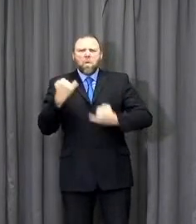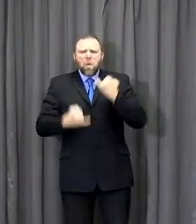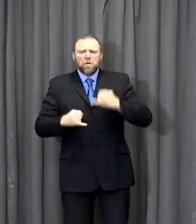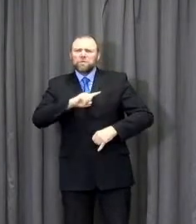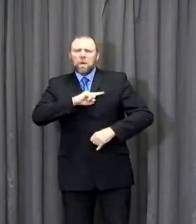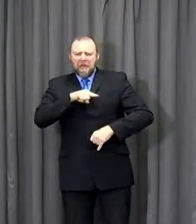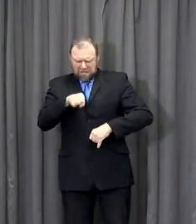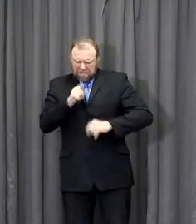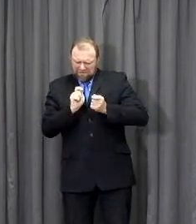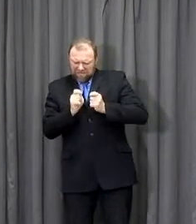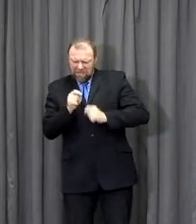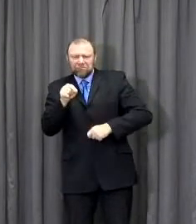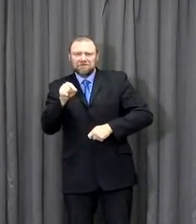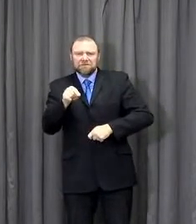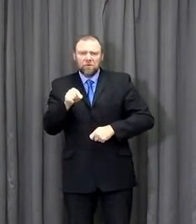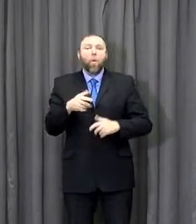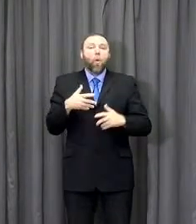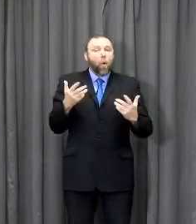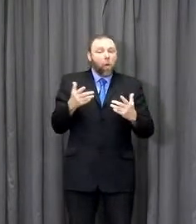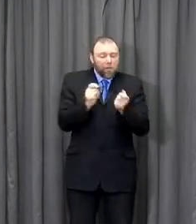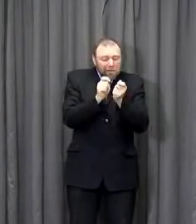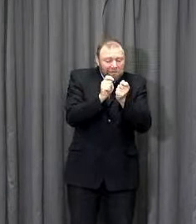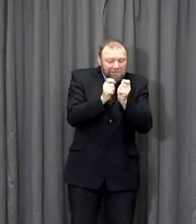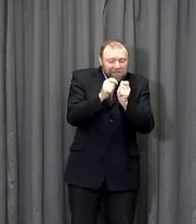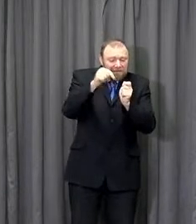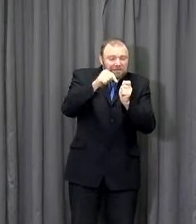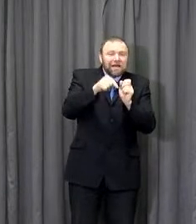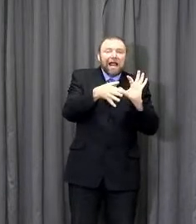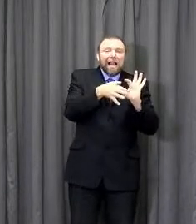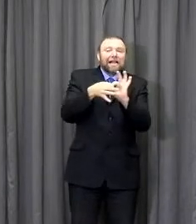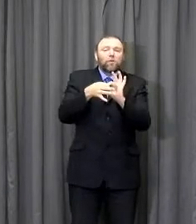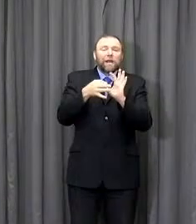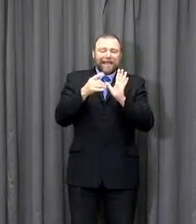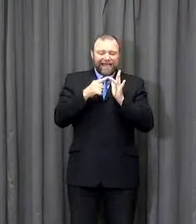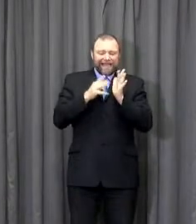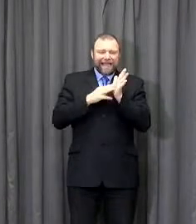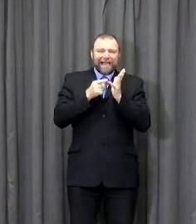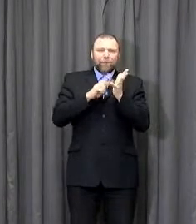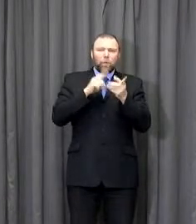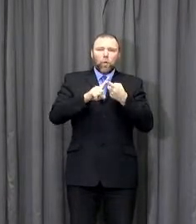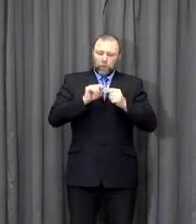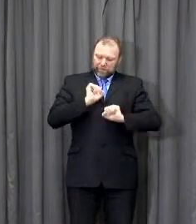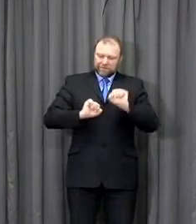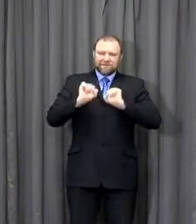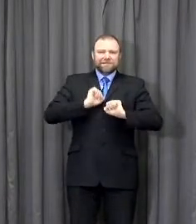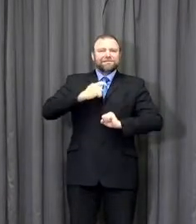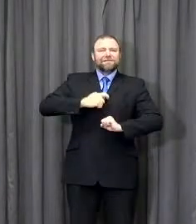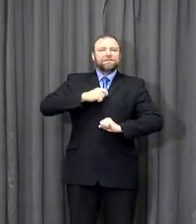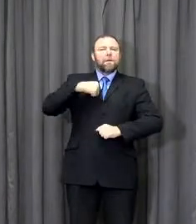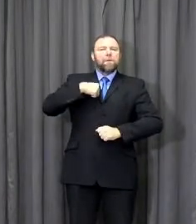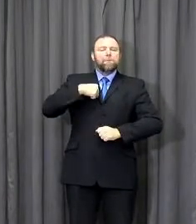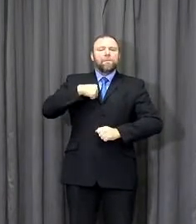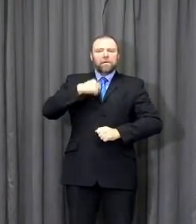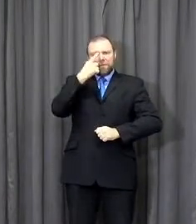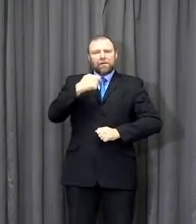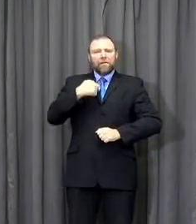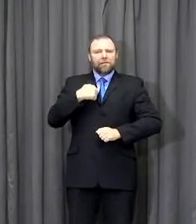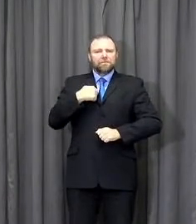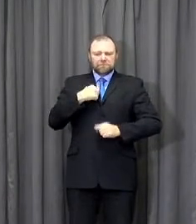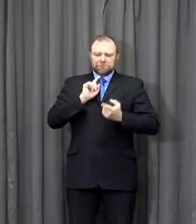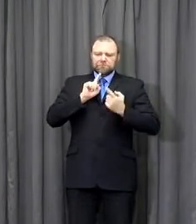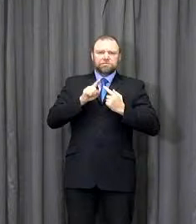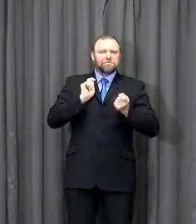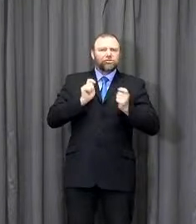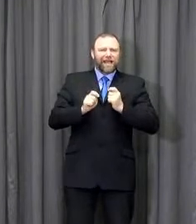can also change the way the virus interacts with the immune system, including the response generated by vaccines. We